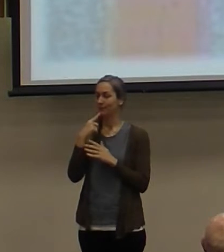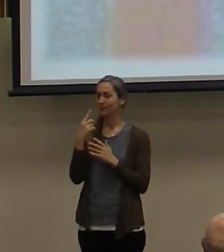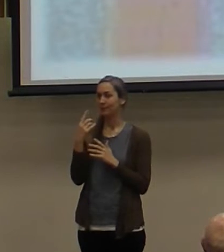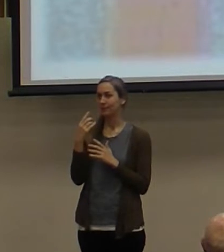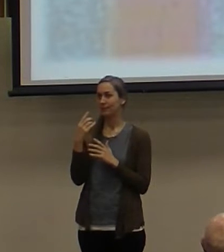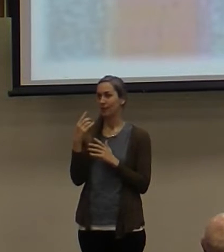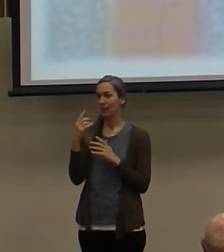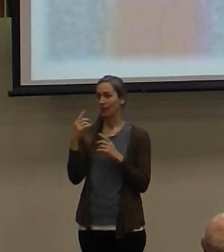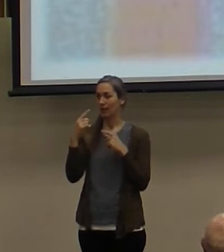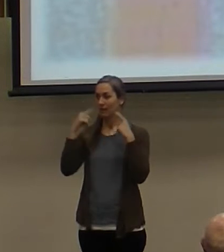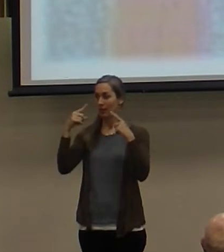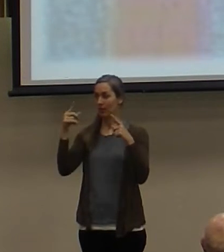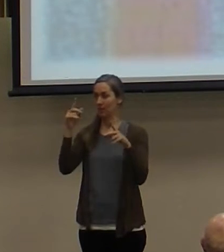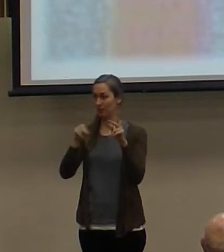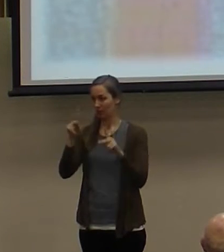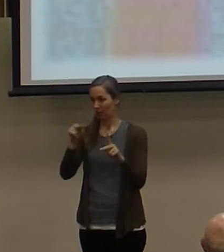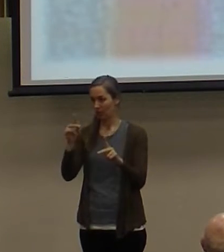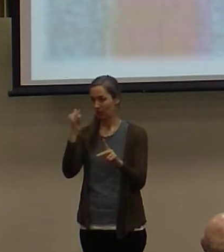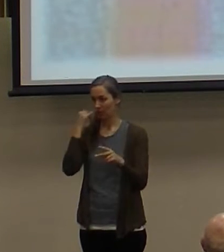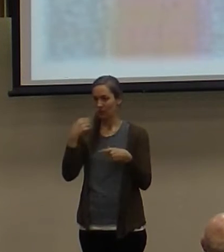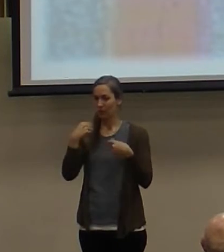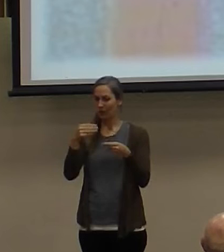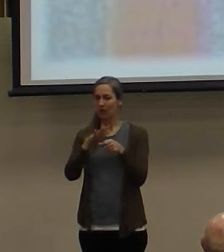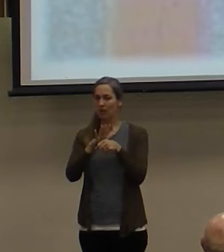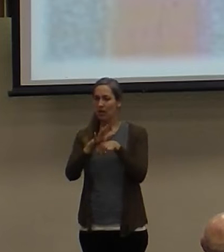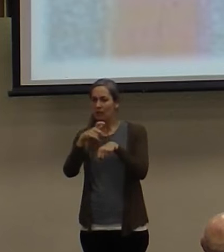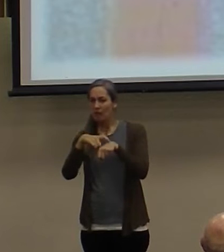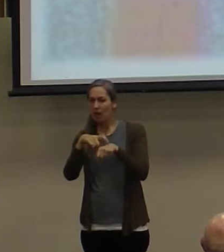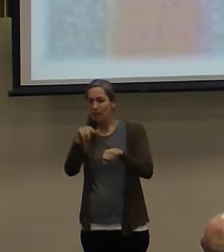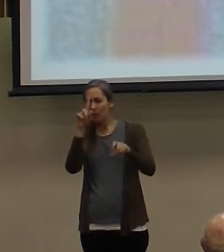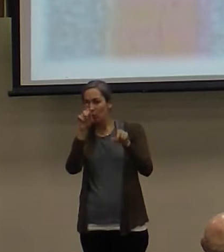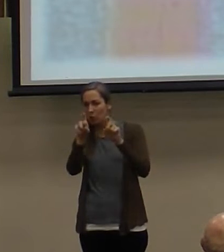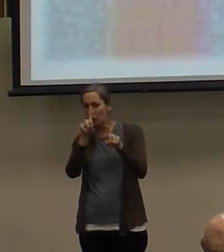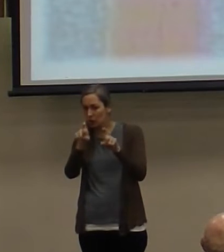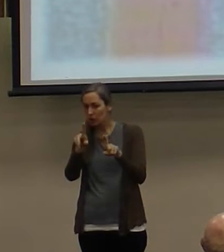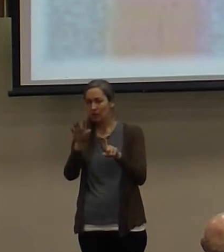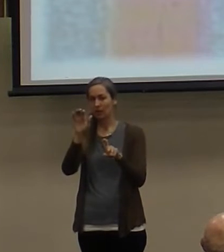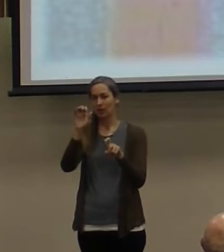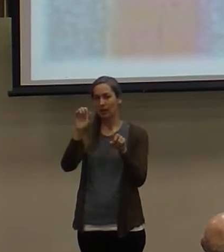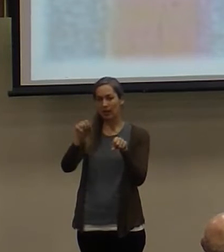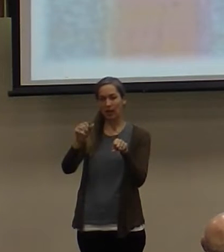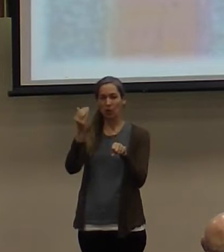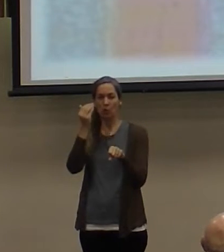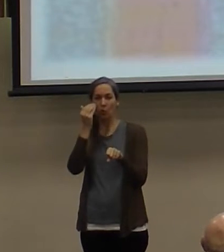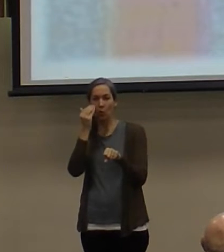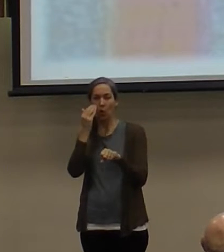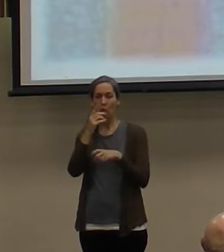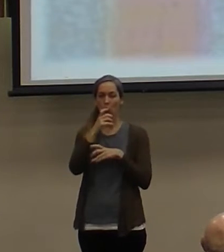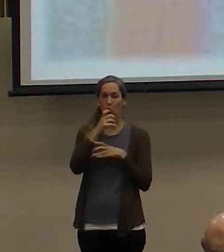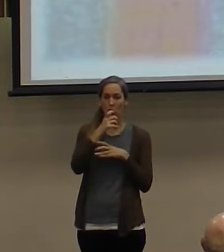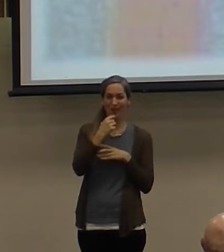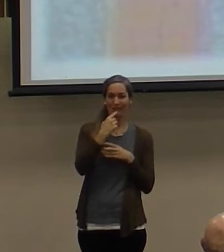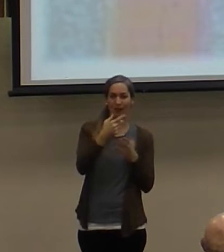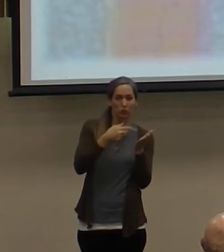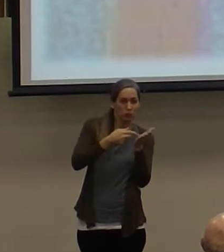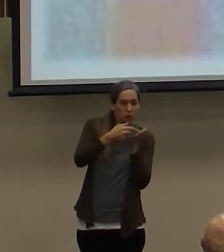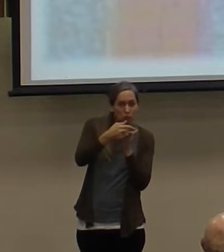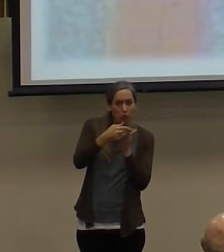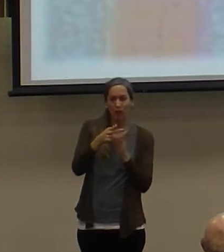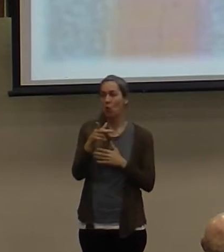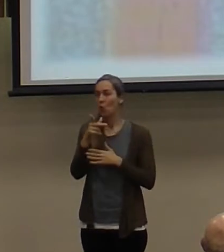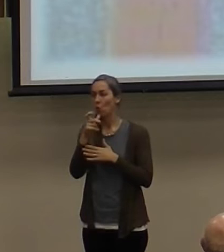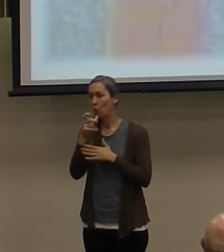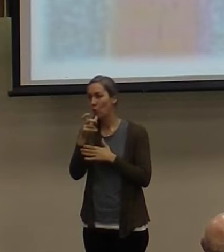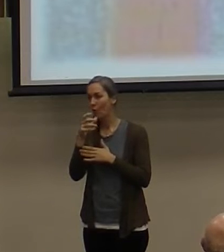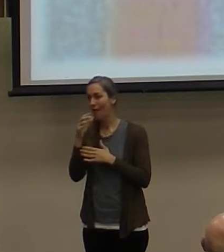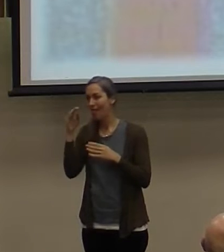if you gave them enough time, if you gave them enough questions, they could tell just by those questions who was telling the truth and who was